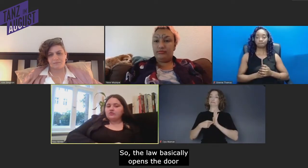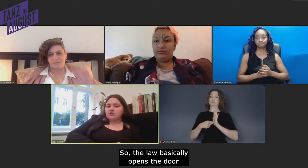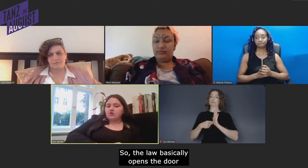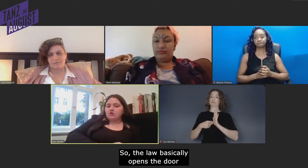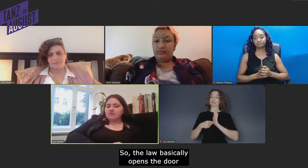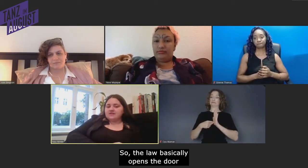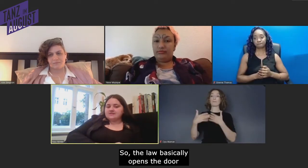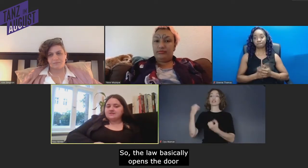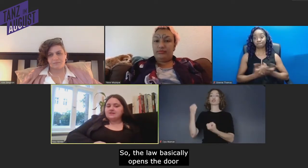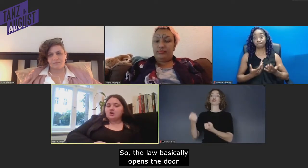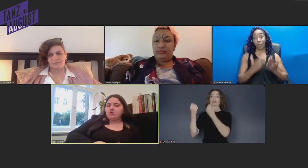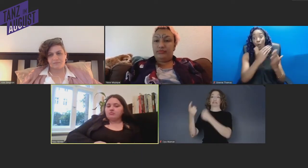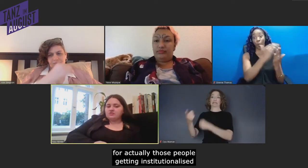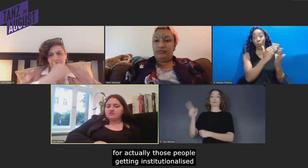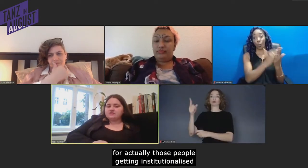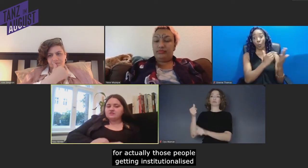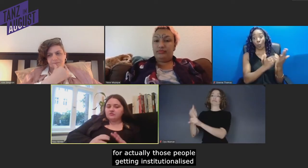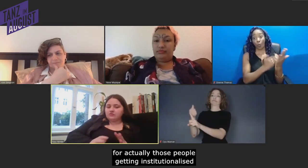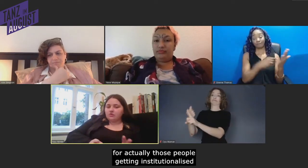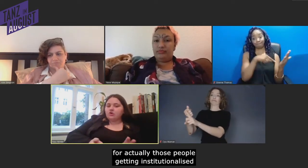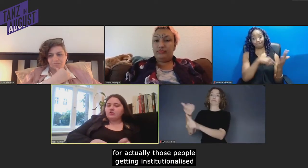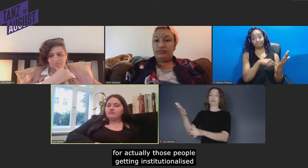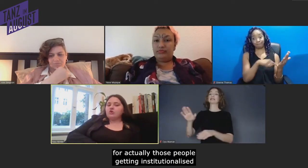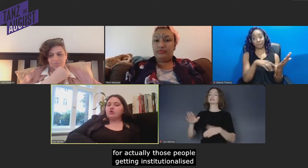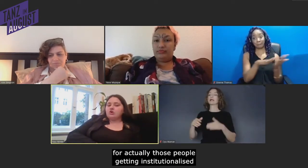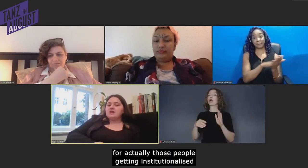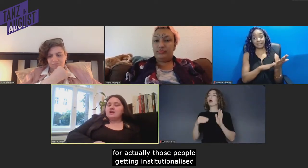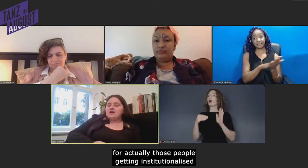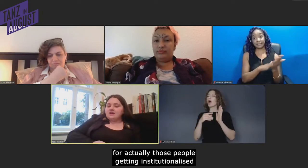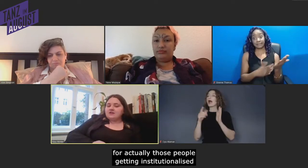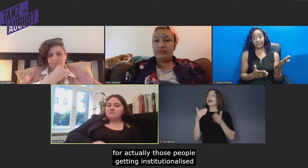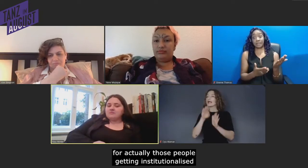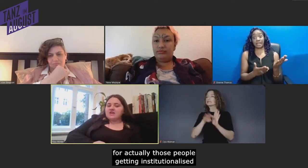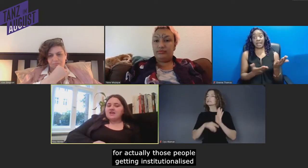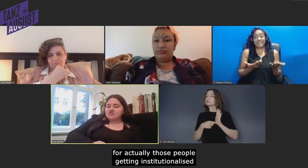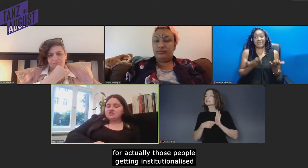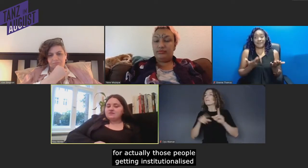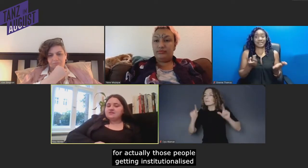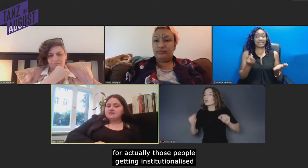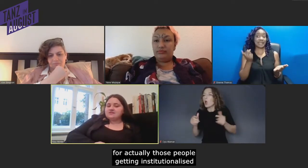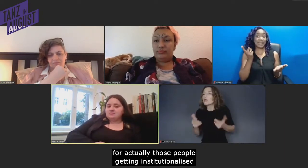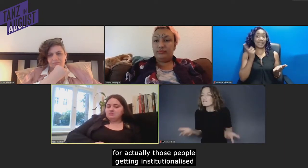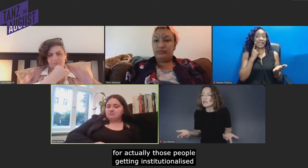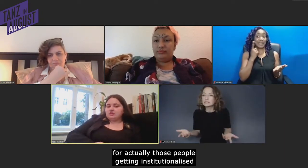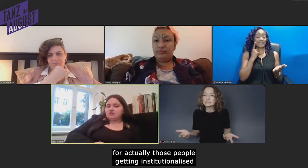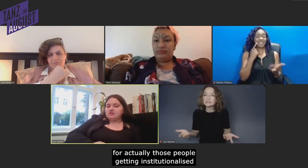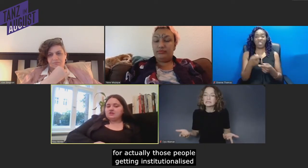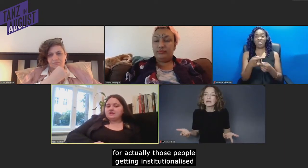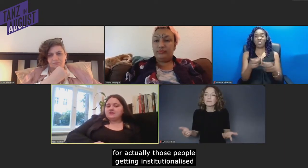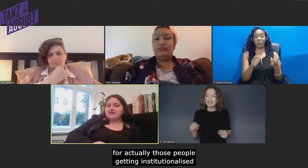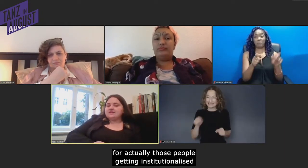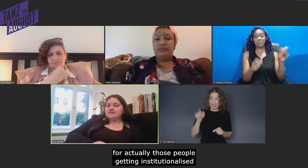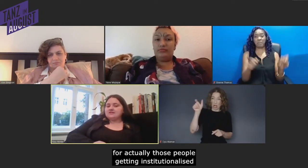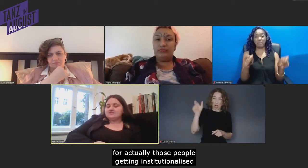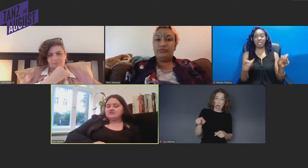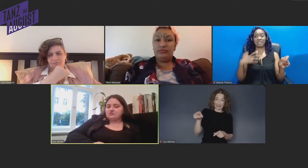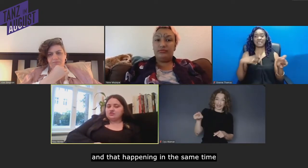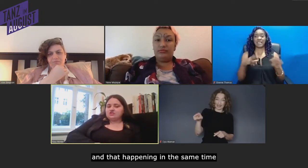So the law basically opens the door for actually these people